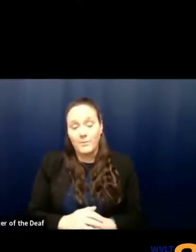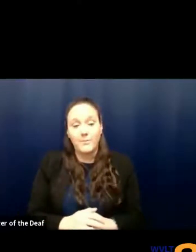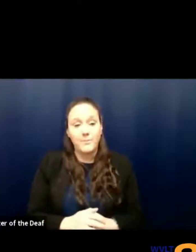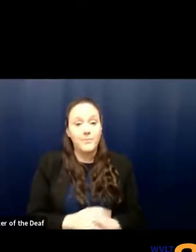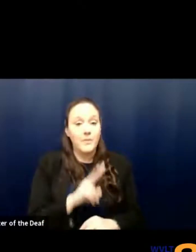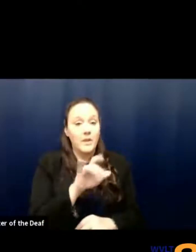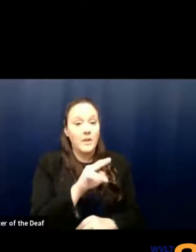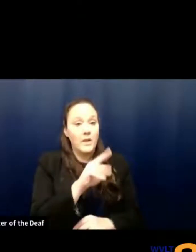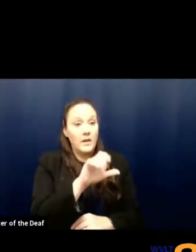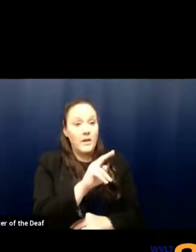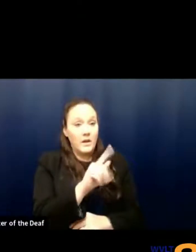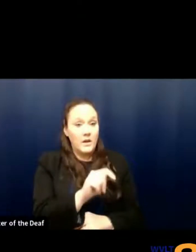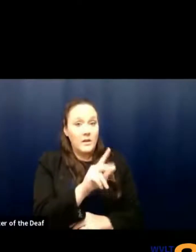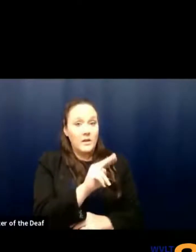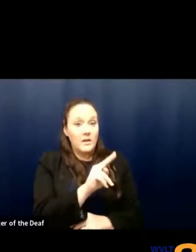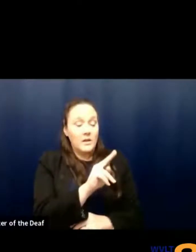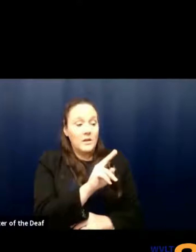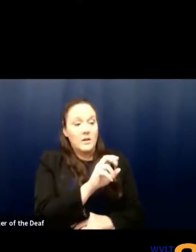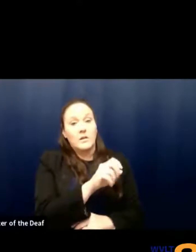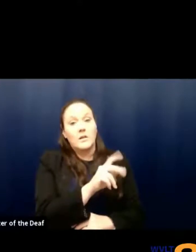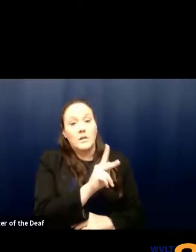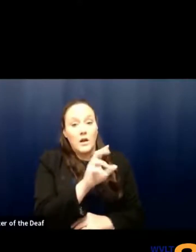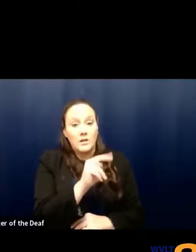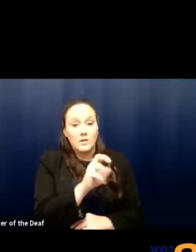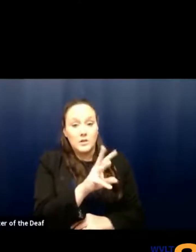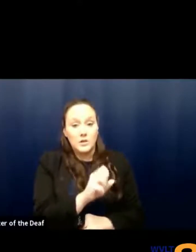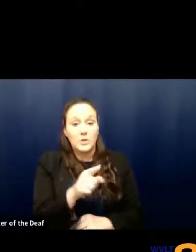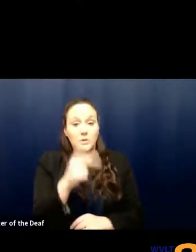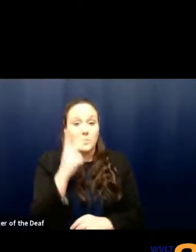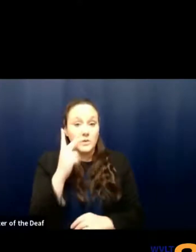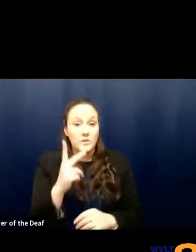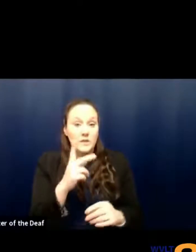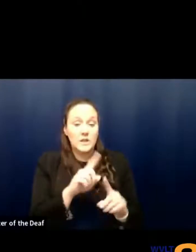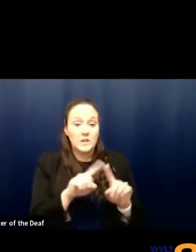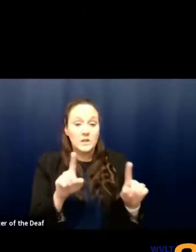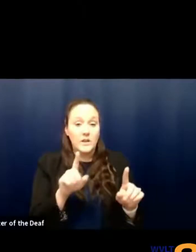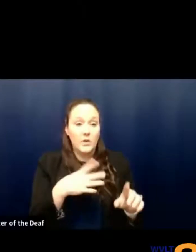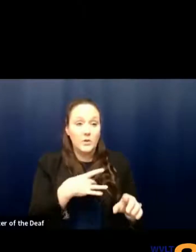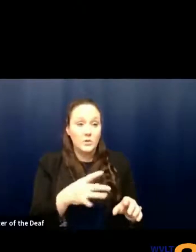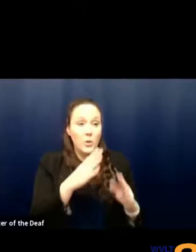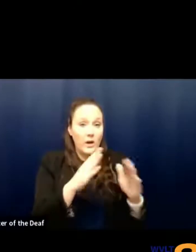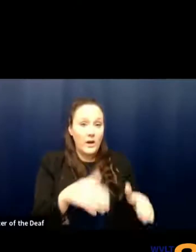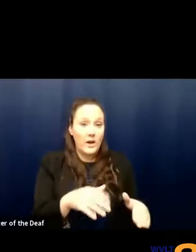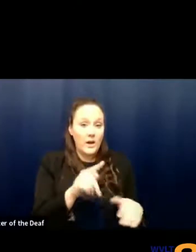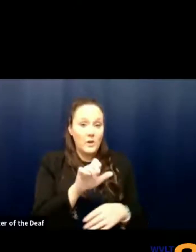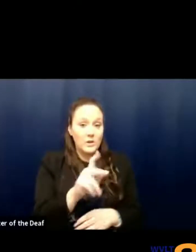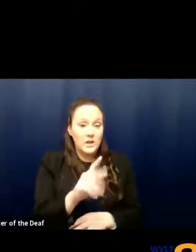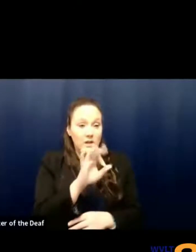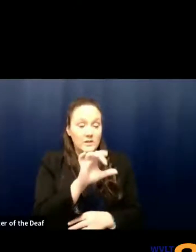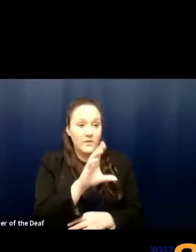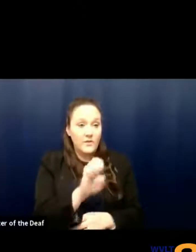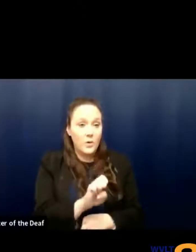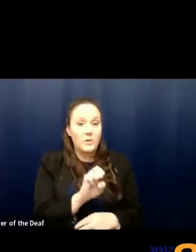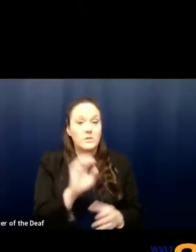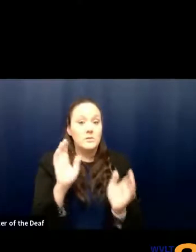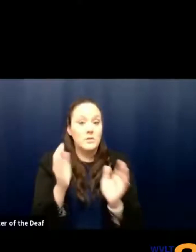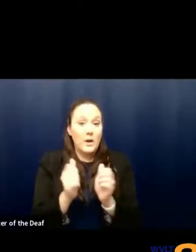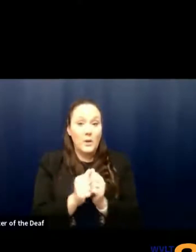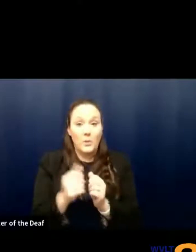have you noticed a difference in terms of White House coronavirus task force reports on the data picture between the Biden and Trump